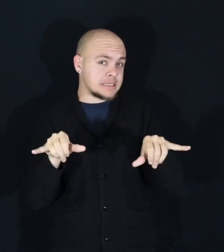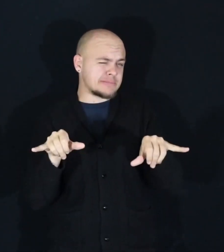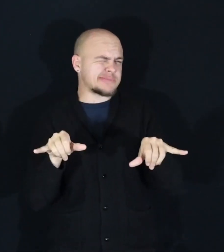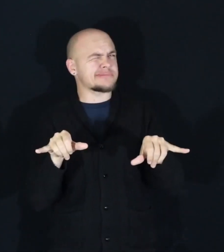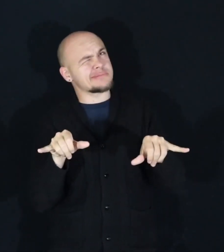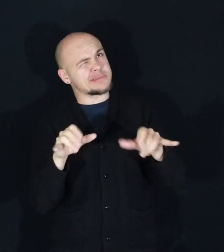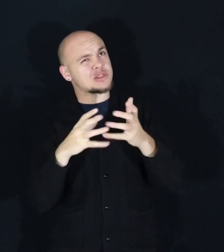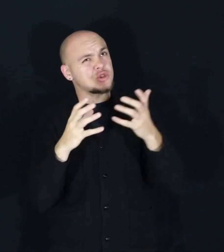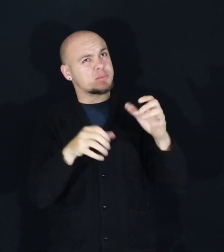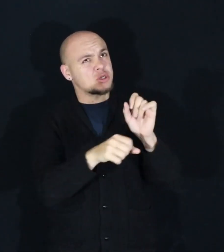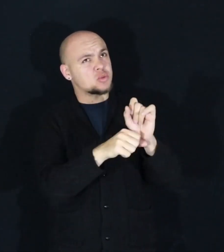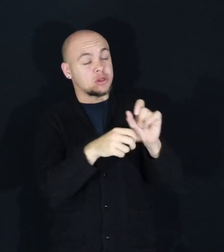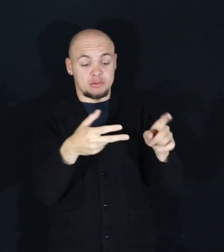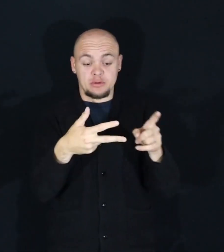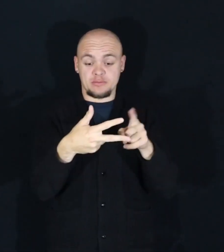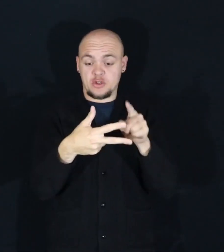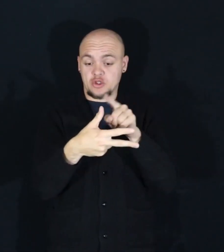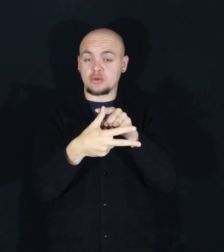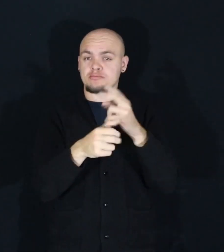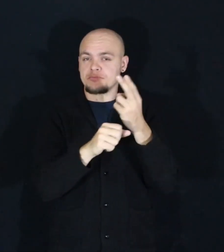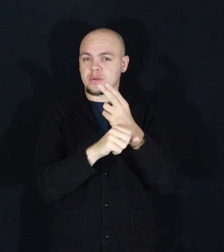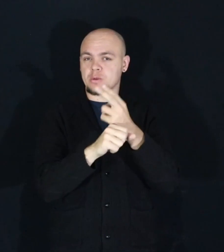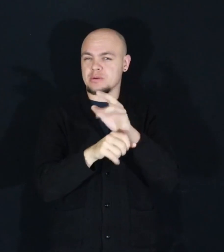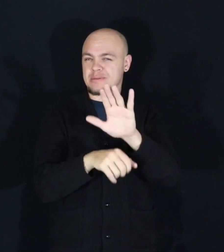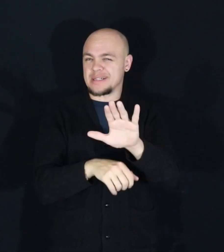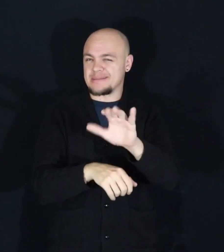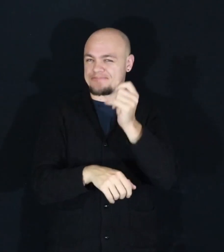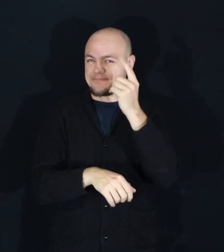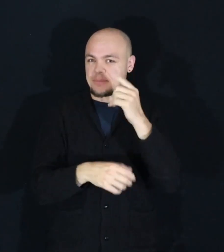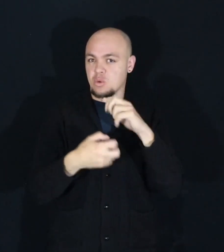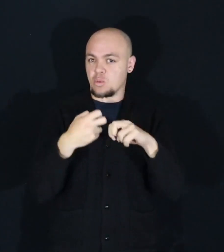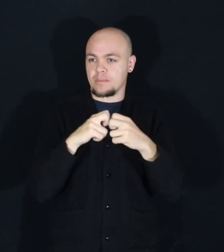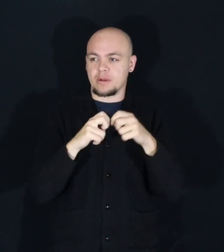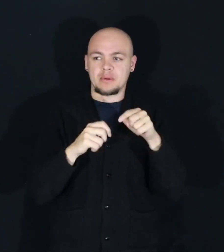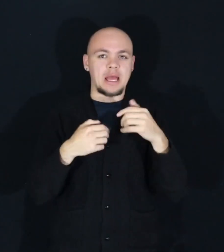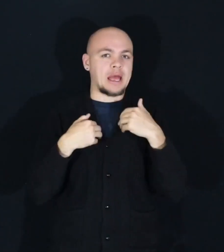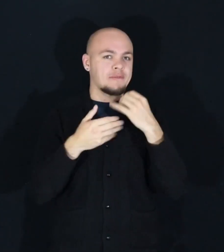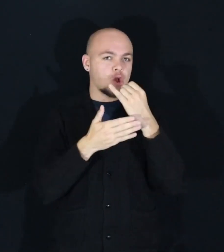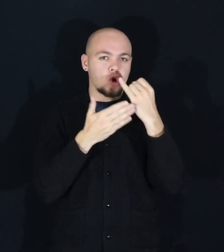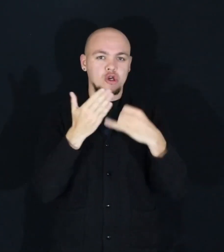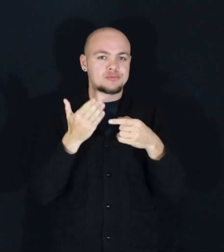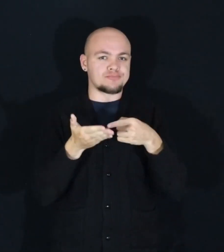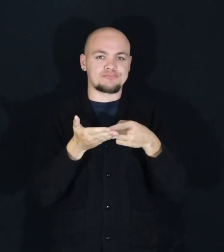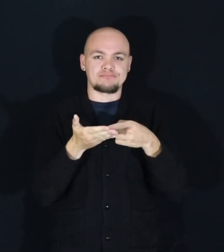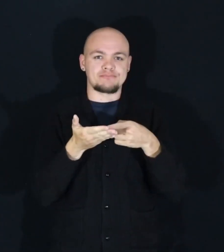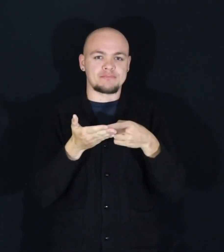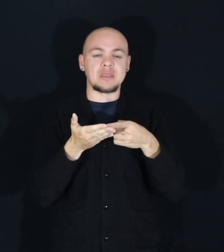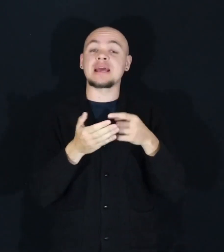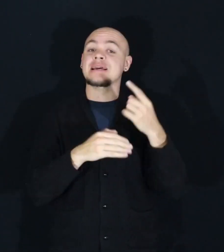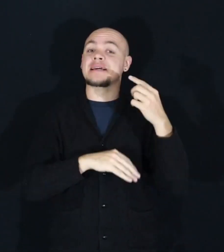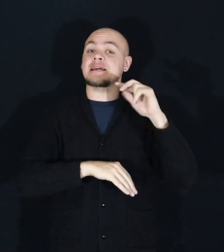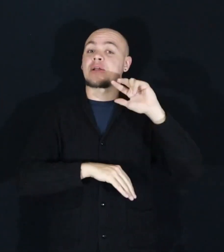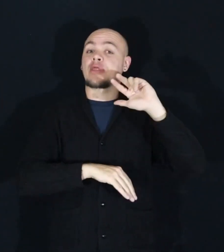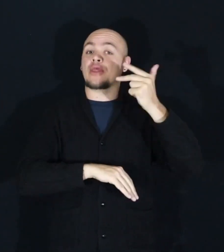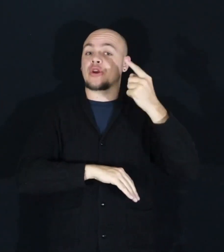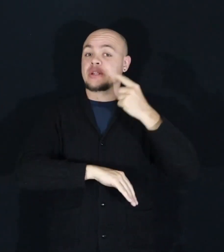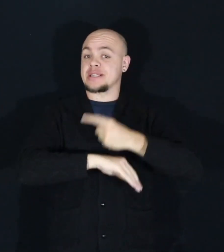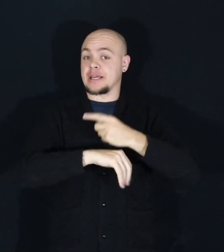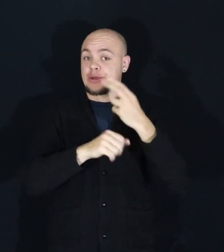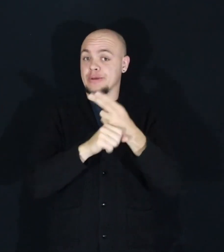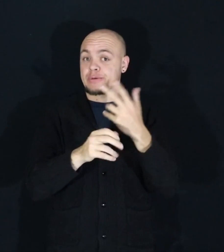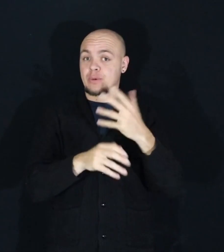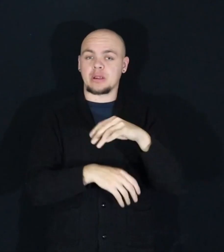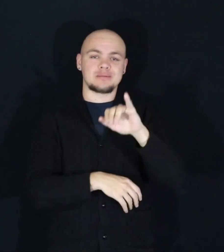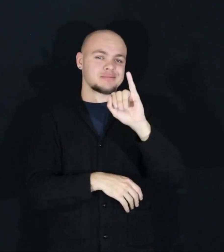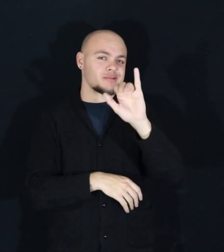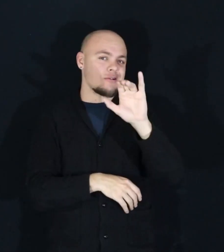I implemented the first 2. But there's a problem. The game doesn't have any art. Good thing it's day 3, icons. And